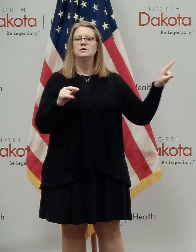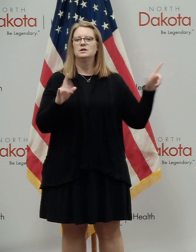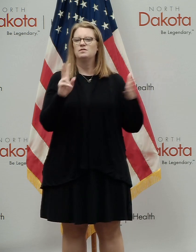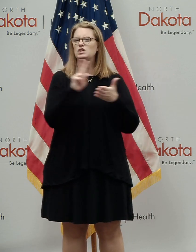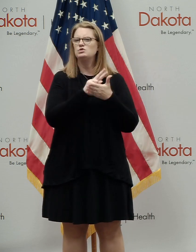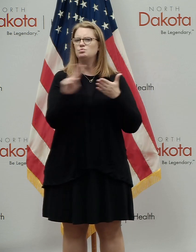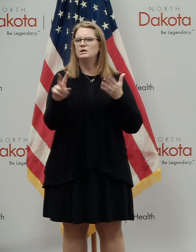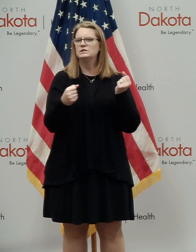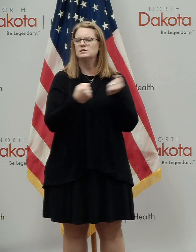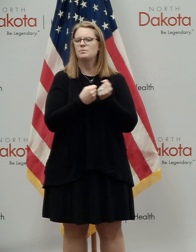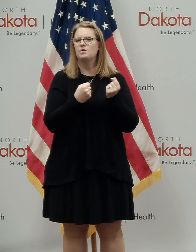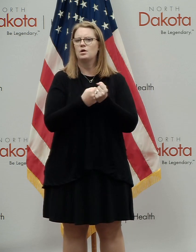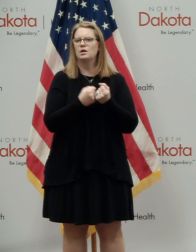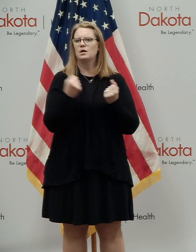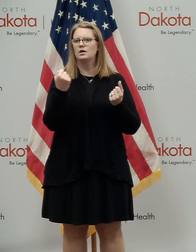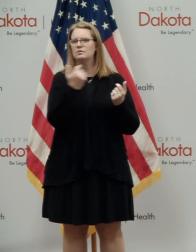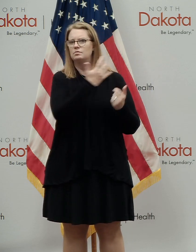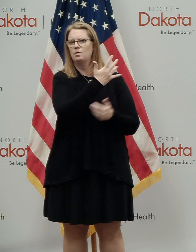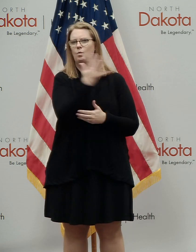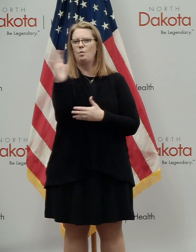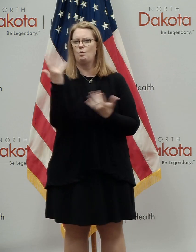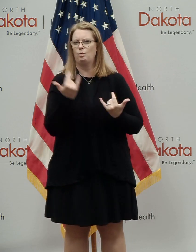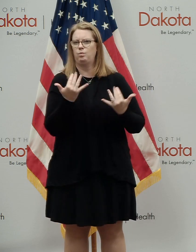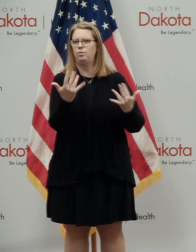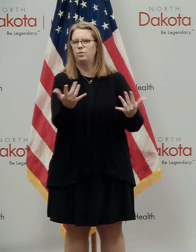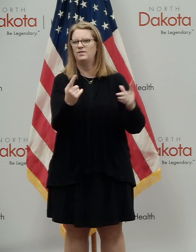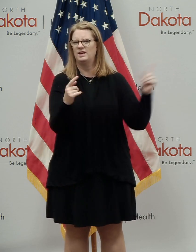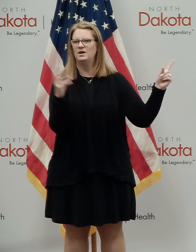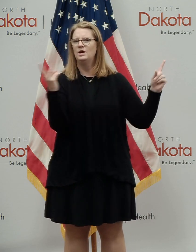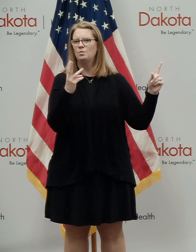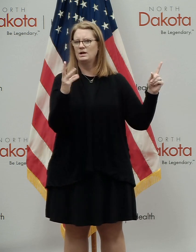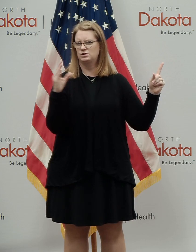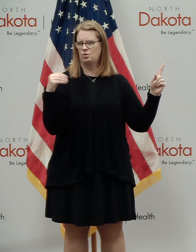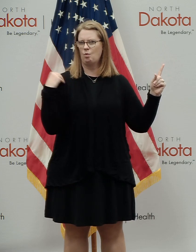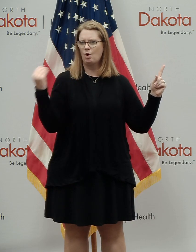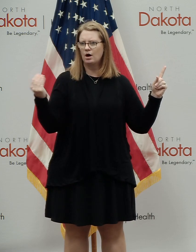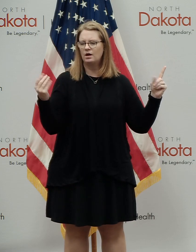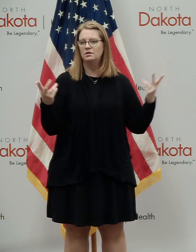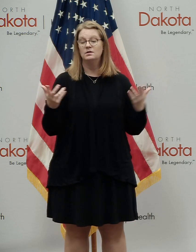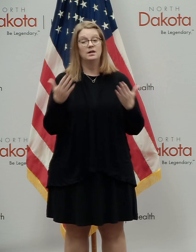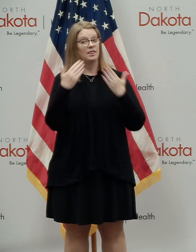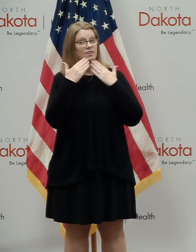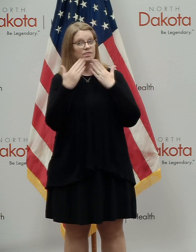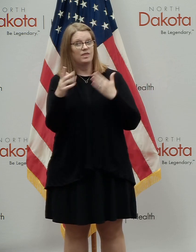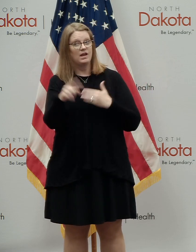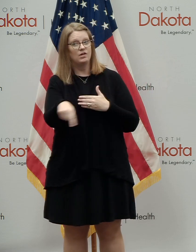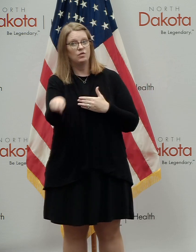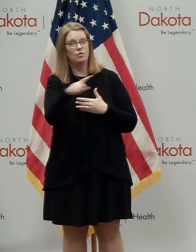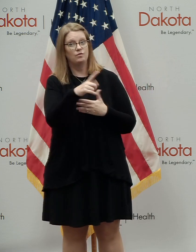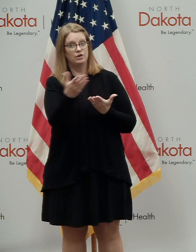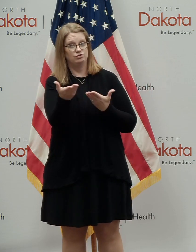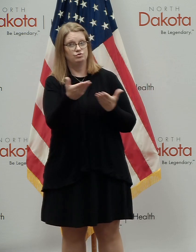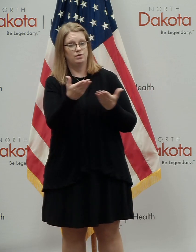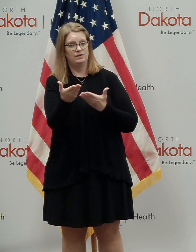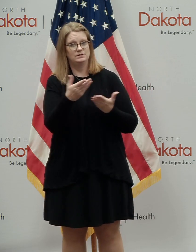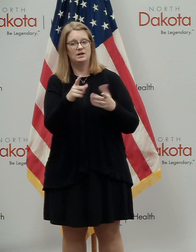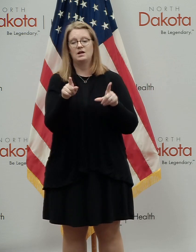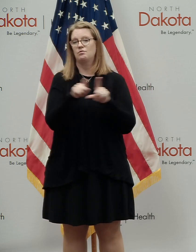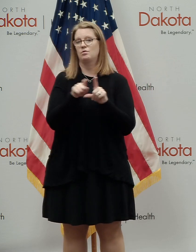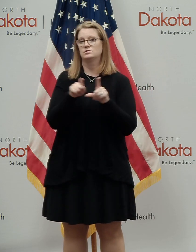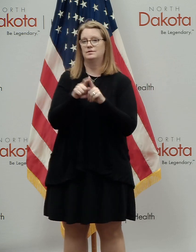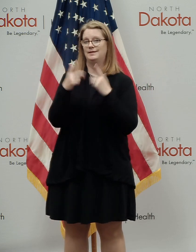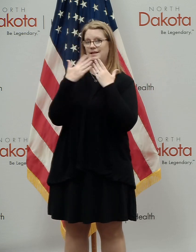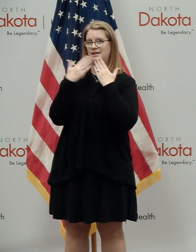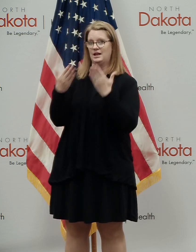2 weeks supporting the wildfire response in Western Oregon. Thank you for your service to other states, and thank